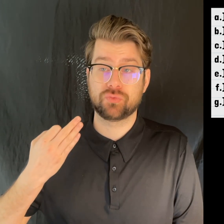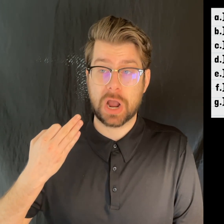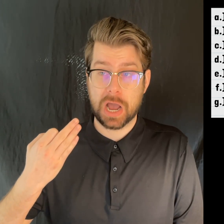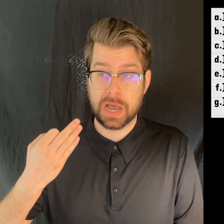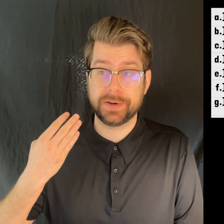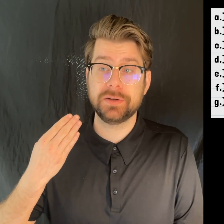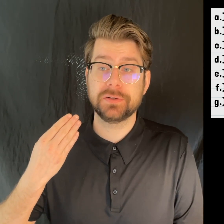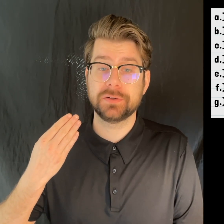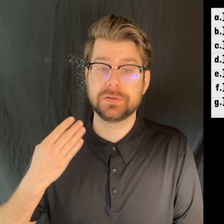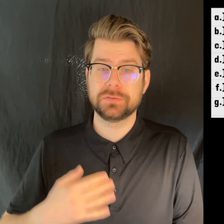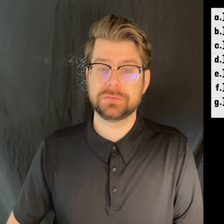ron,